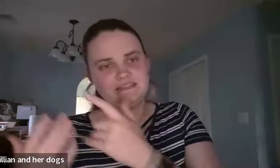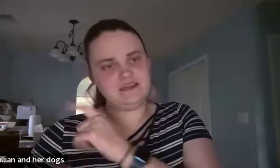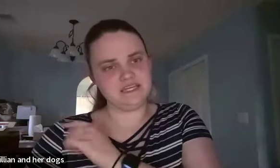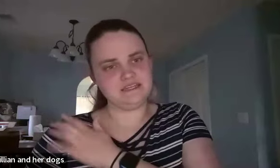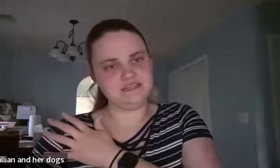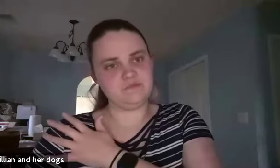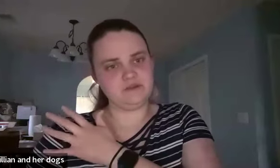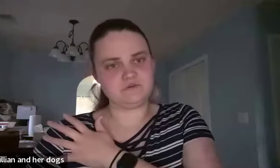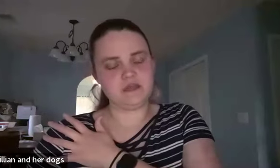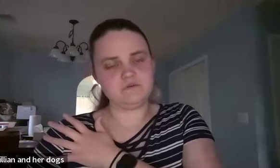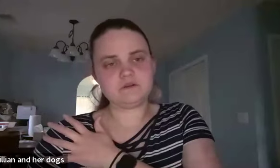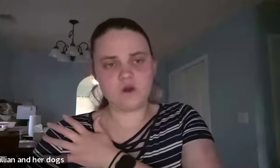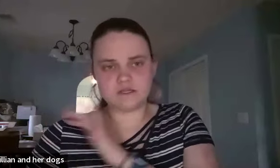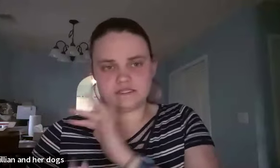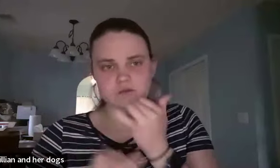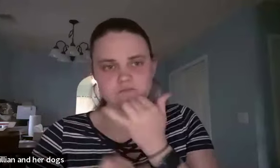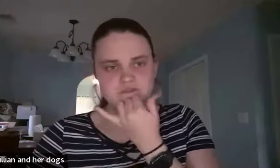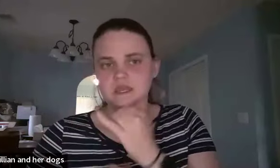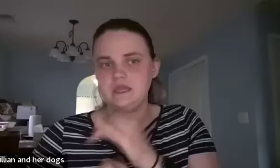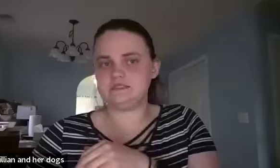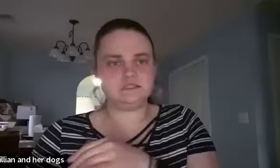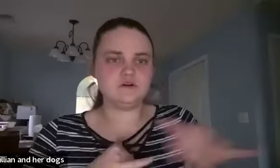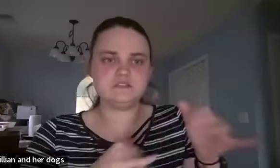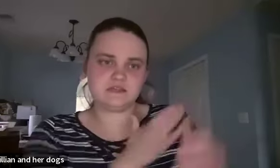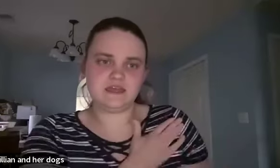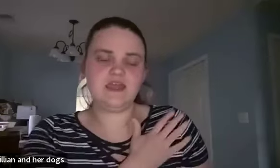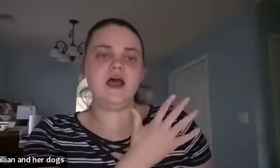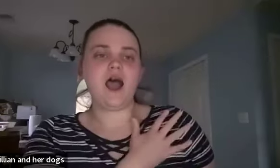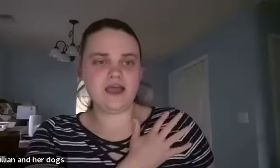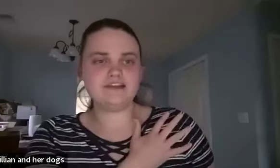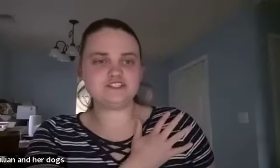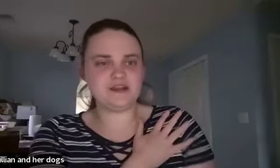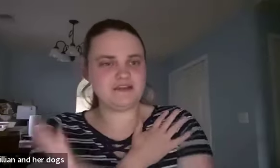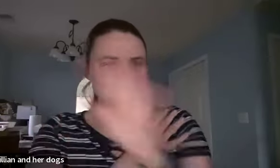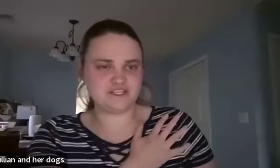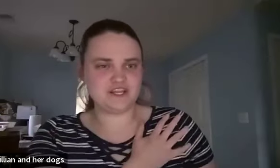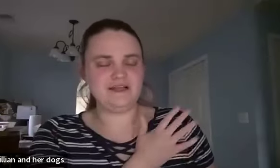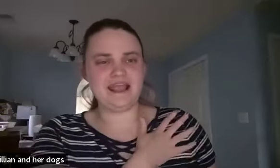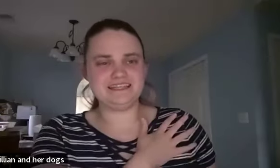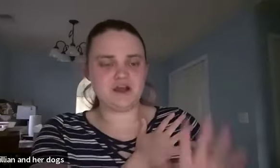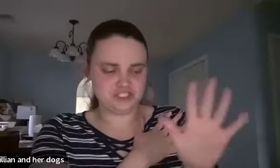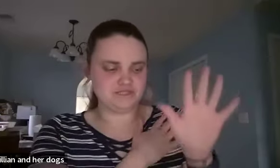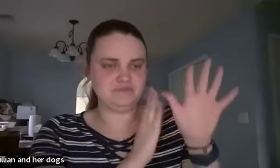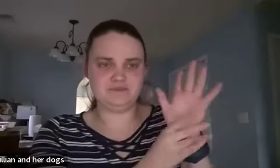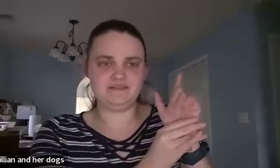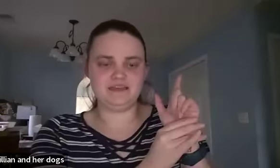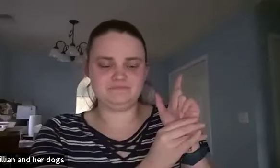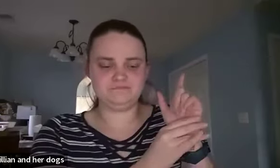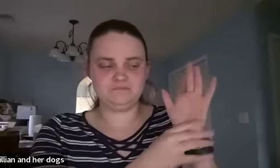it left-handed and went this way, it would cause problems. It's still Sunday. I just want everyone to know, like, it's not just me being like,